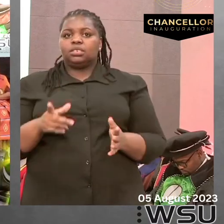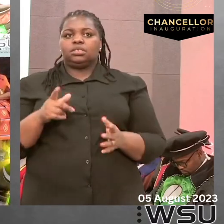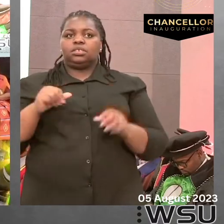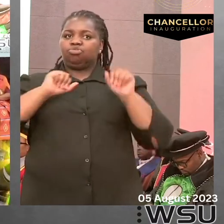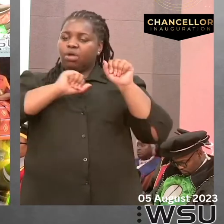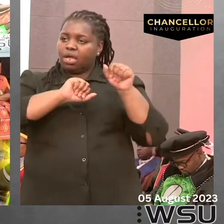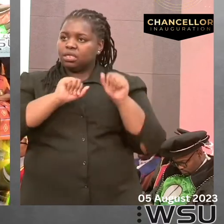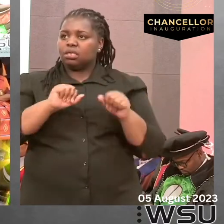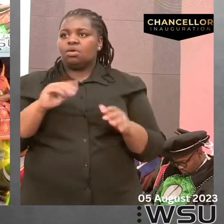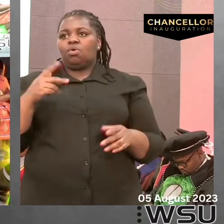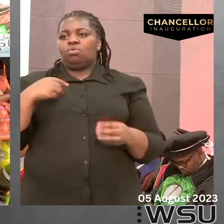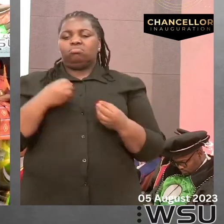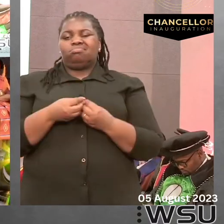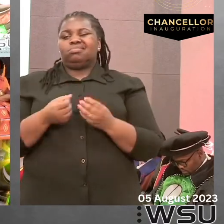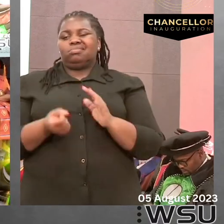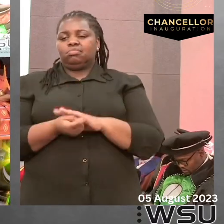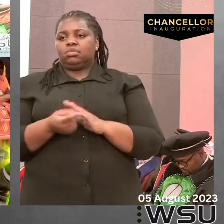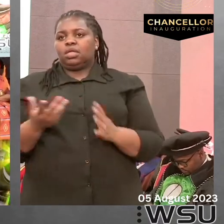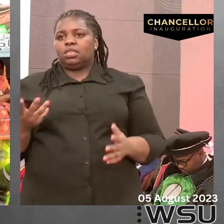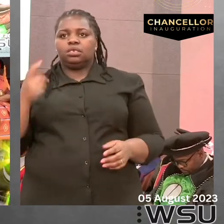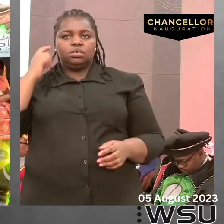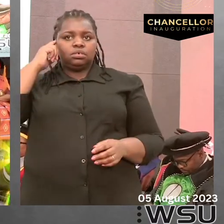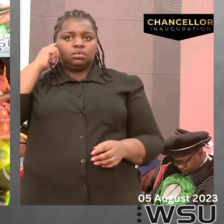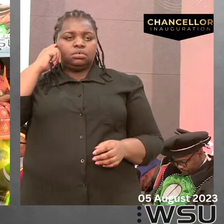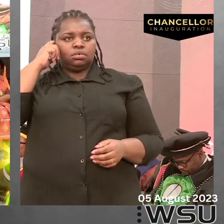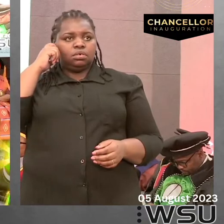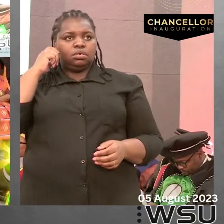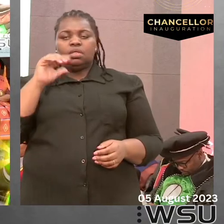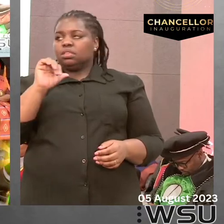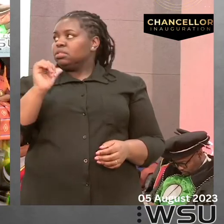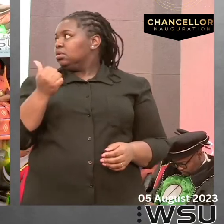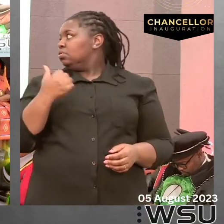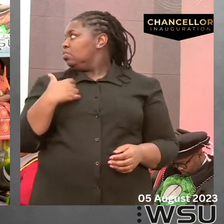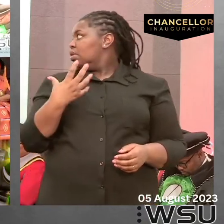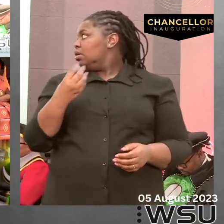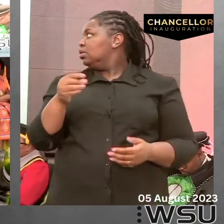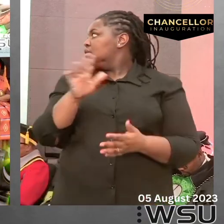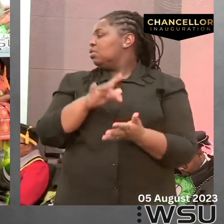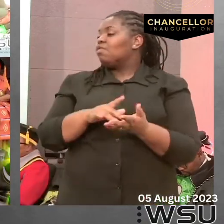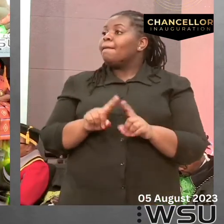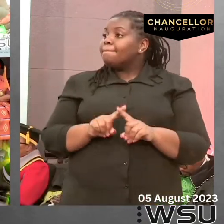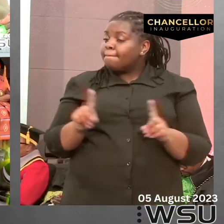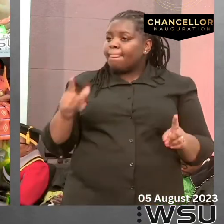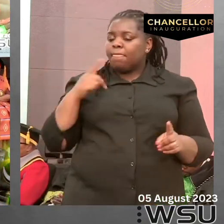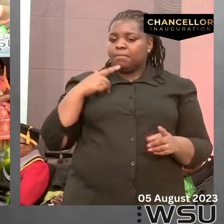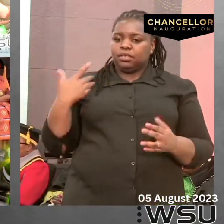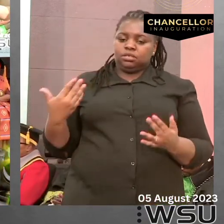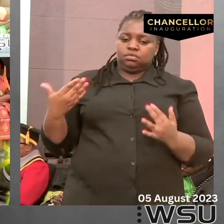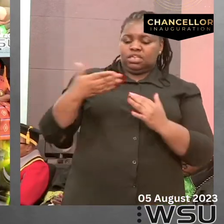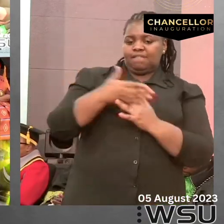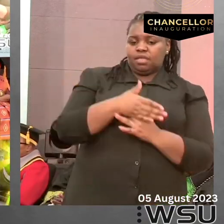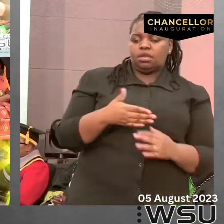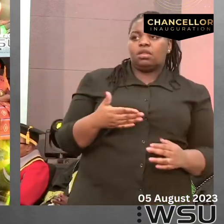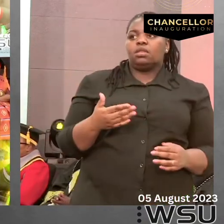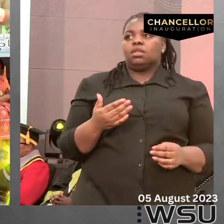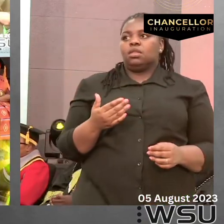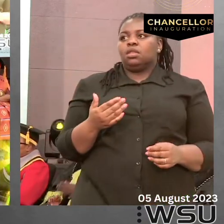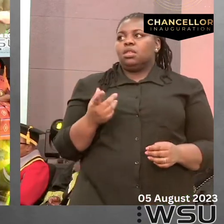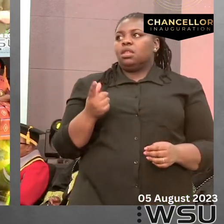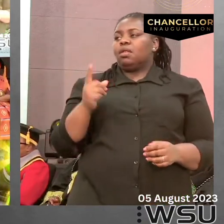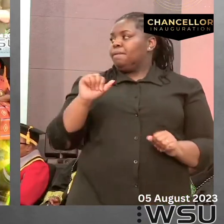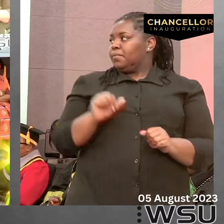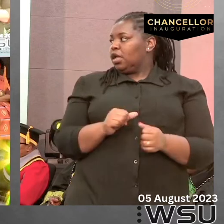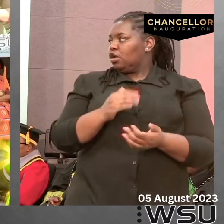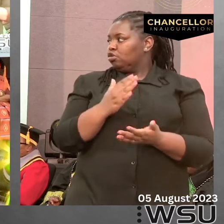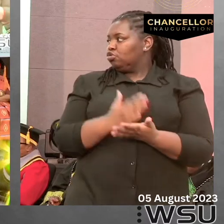strike or things like that, and then, of course, we'll be at the center of it. But we had to intervene and make